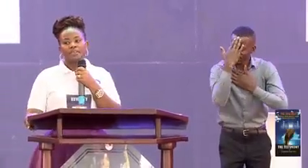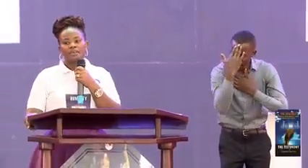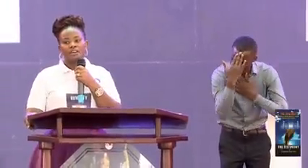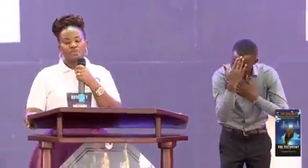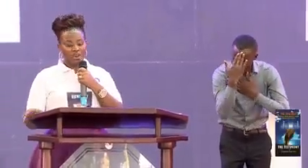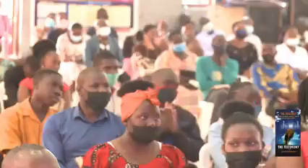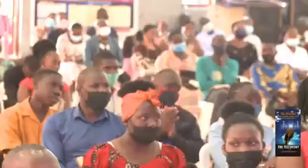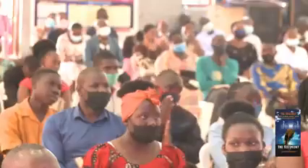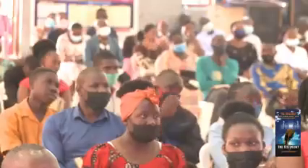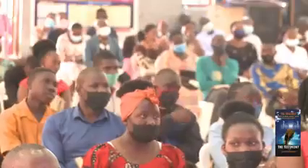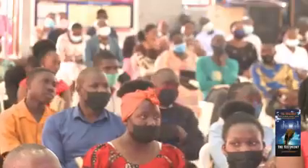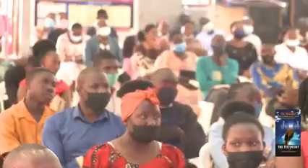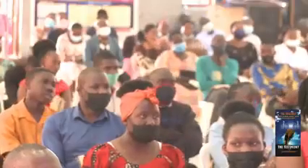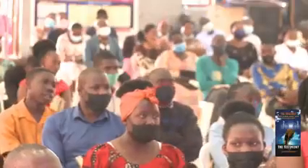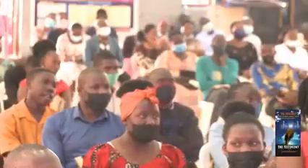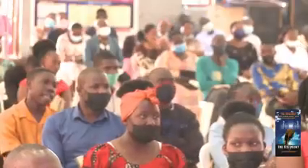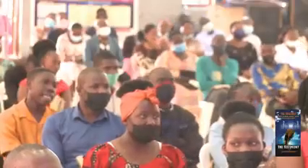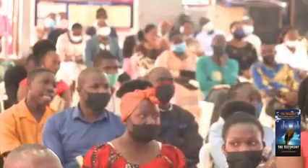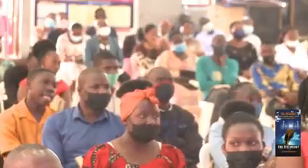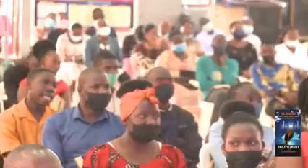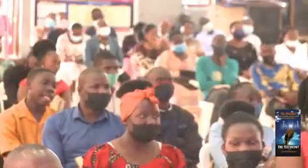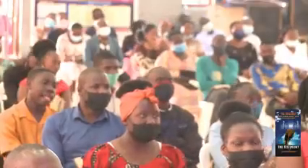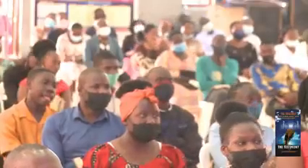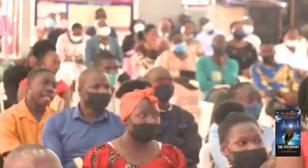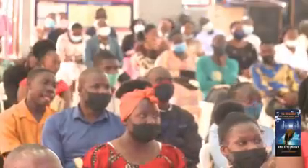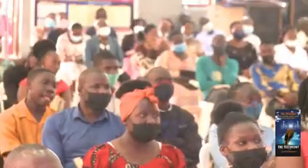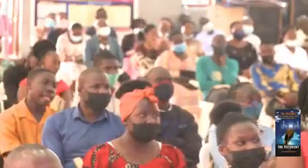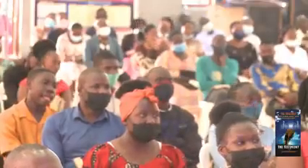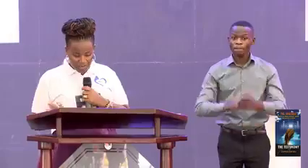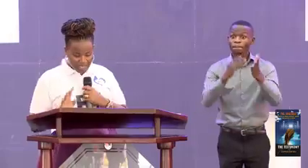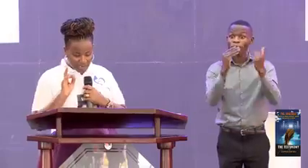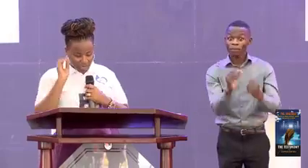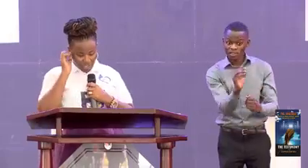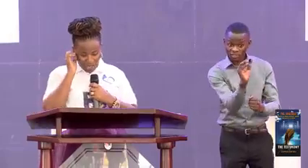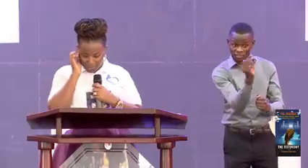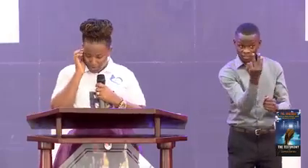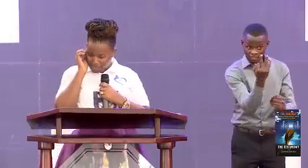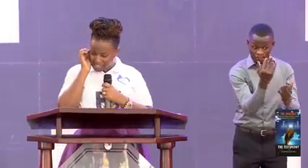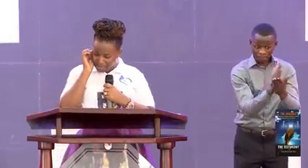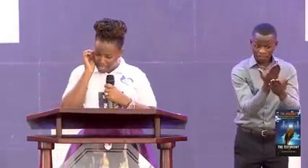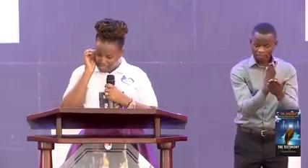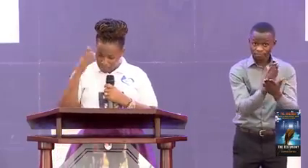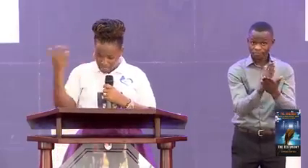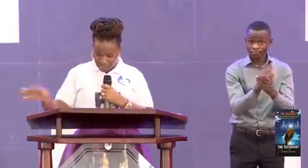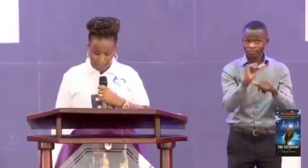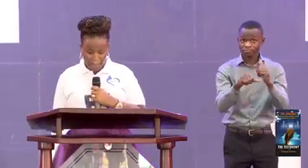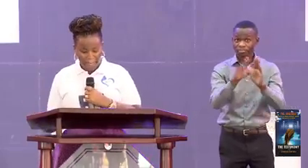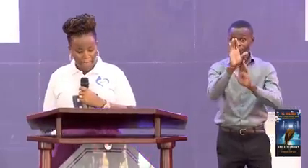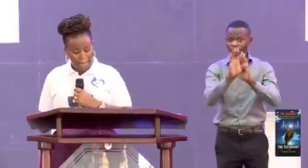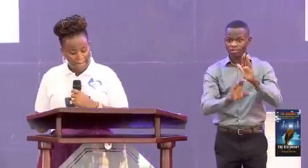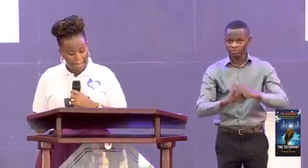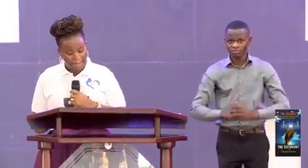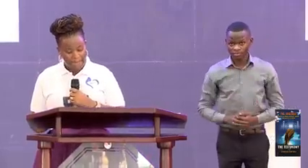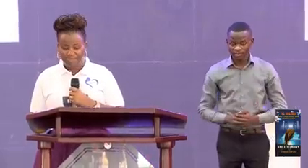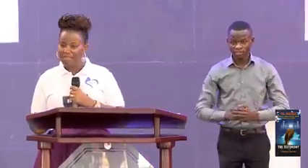wetowaza. Praise the Lord. Mukama yebazibwe. Part 3 of this scripture, of this chapter.